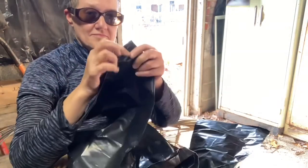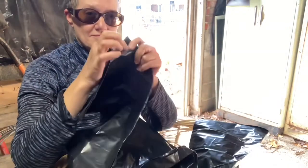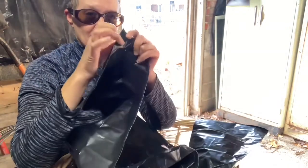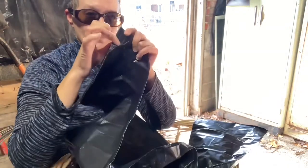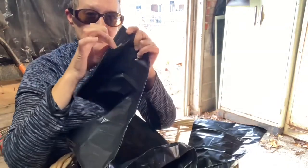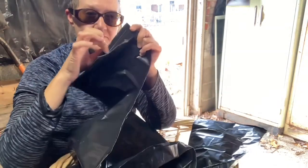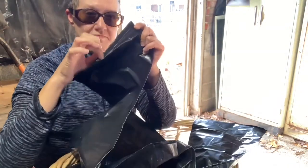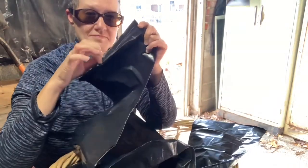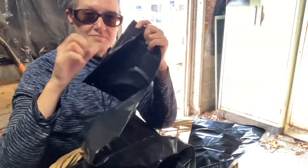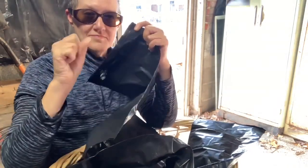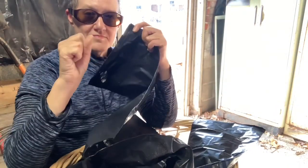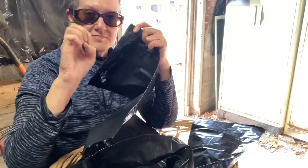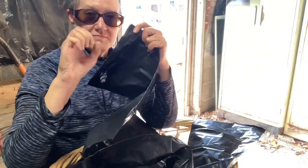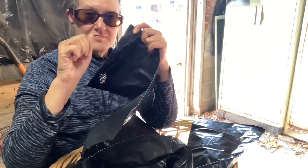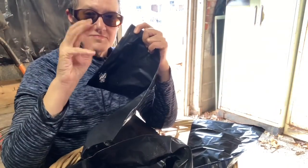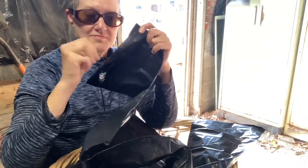Look for that seam.